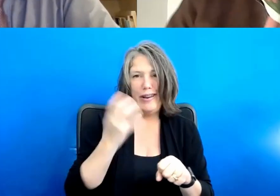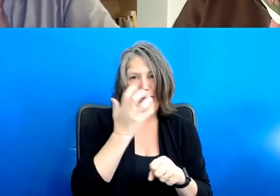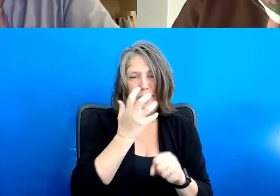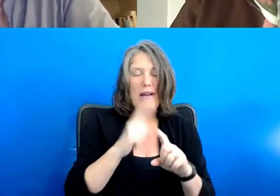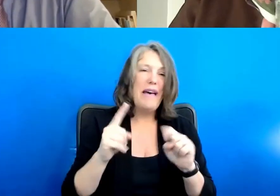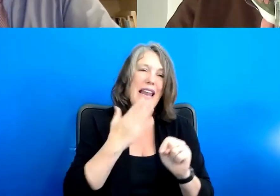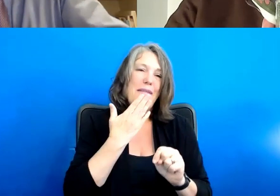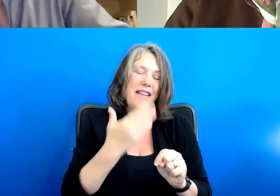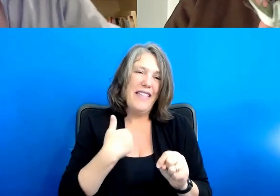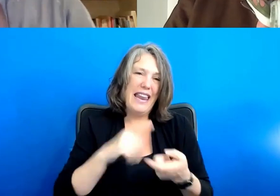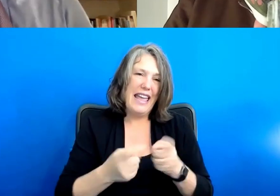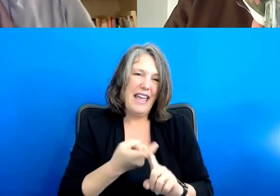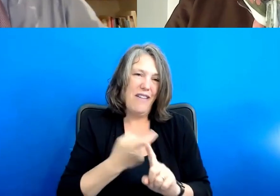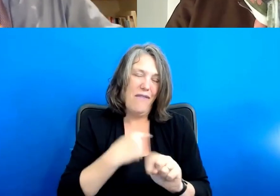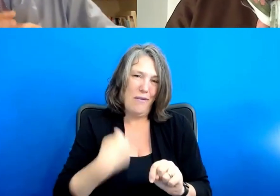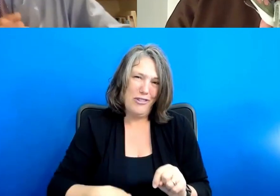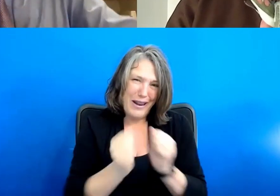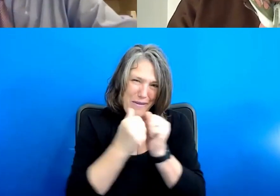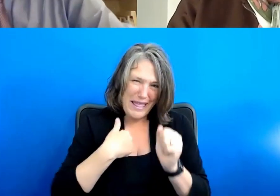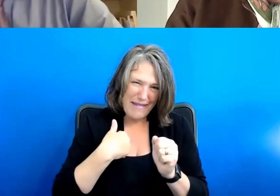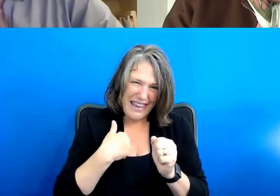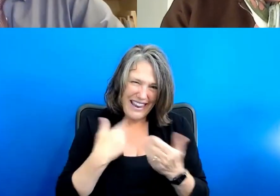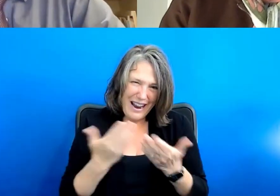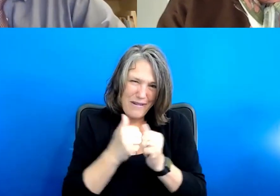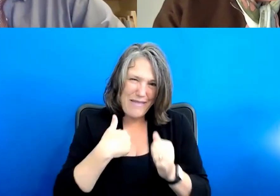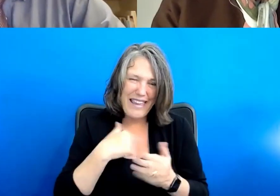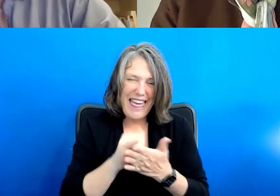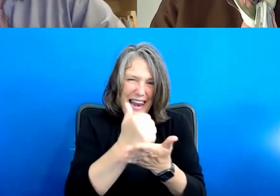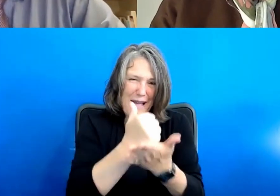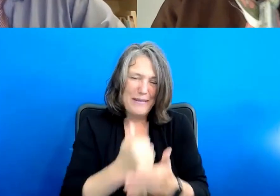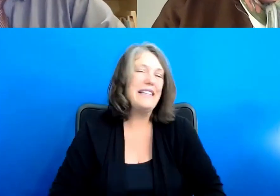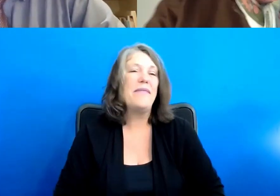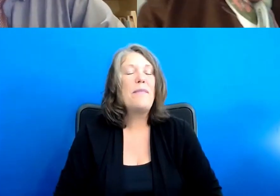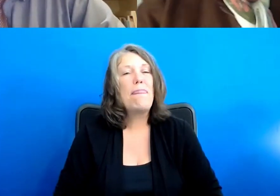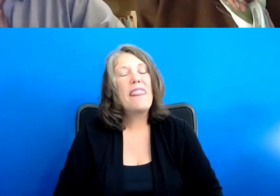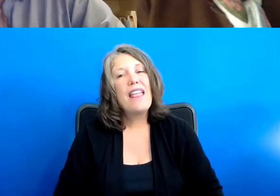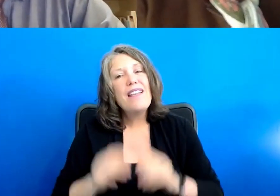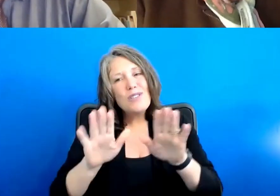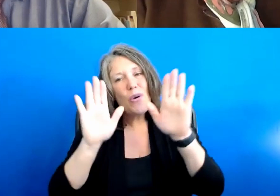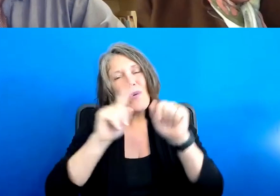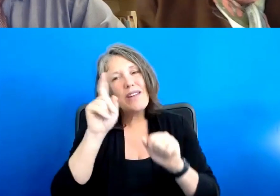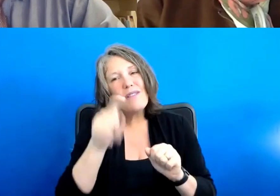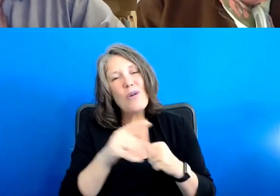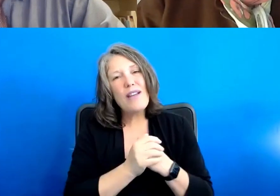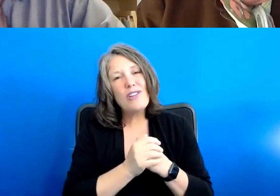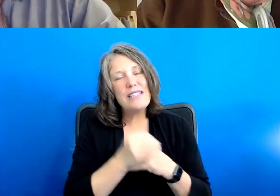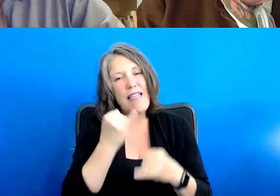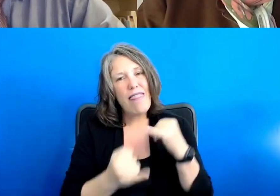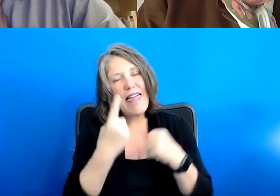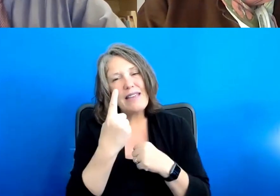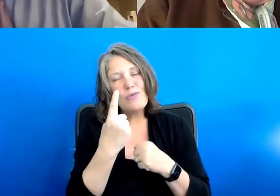thankful that I have a friend from China with me that I can be with. So that helps. Yep. So wonderful questions. The last one